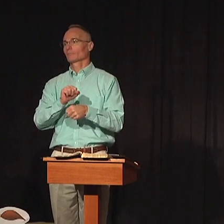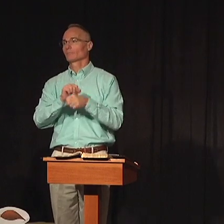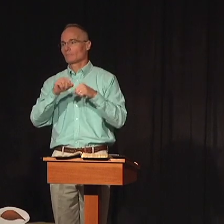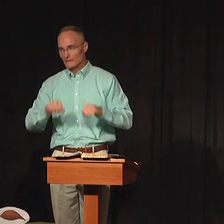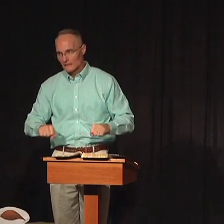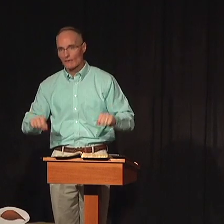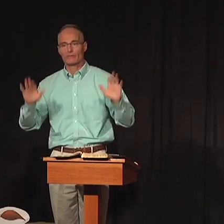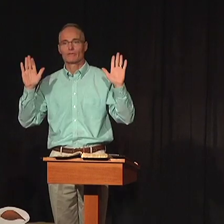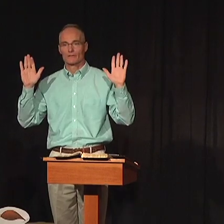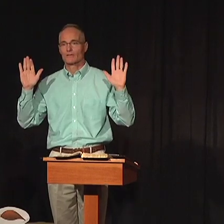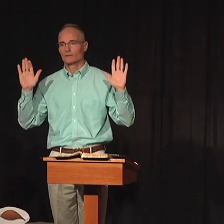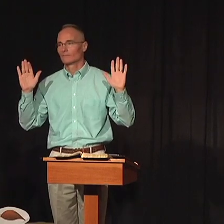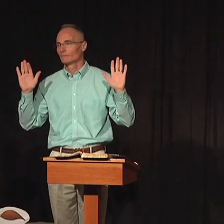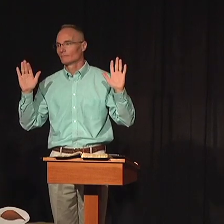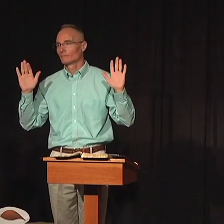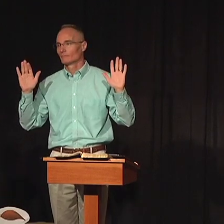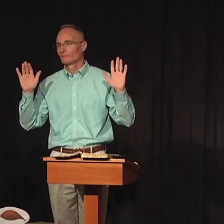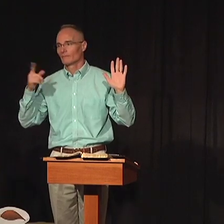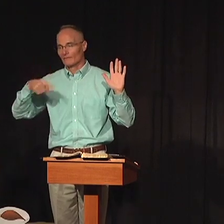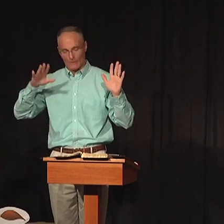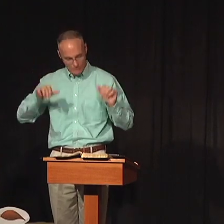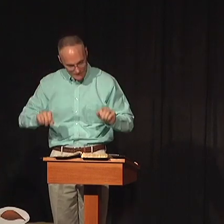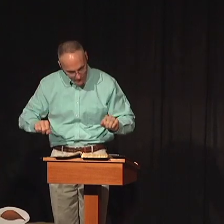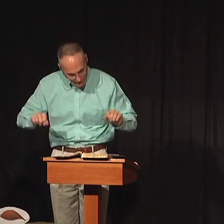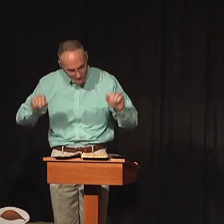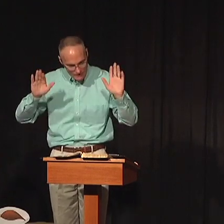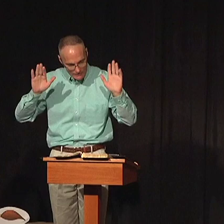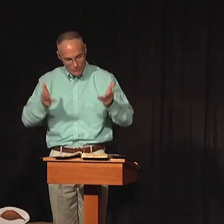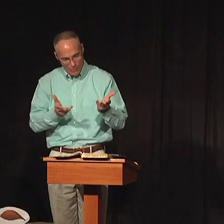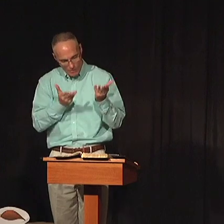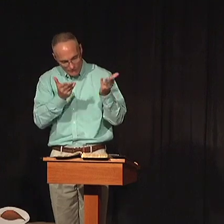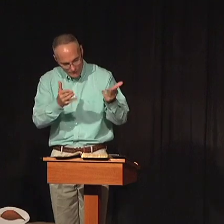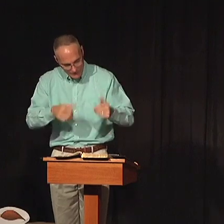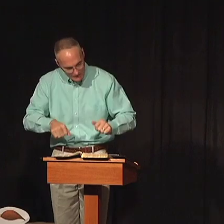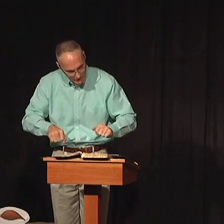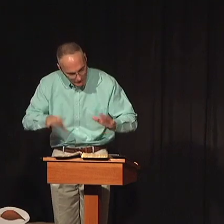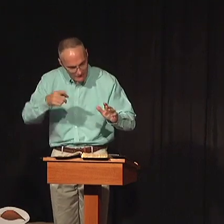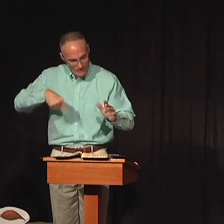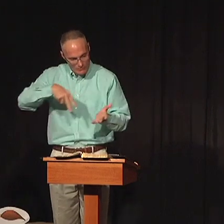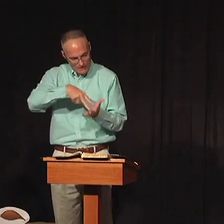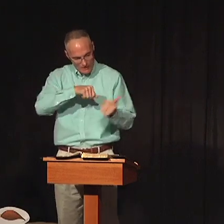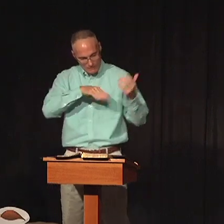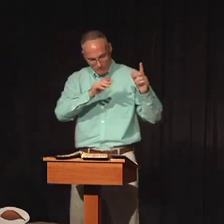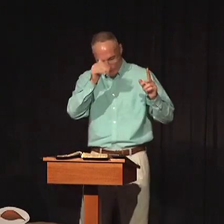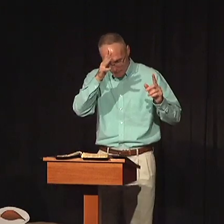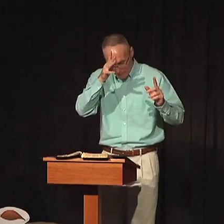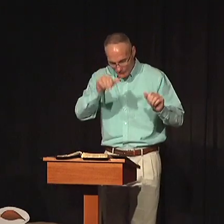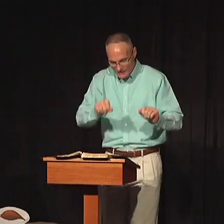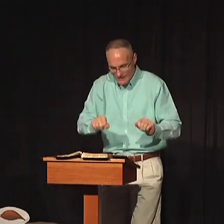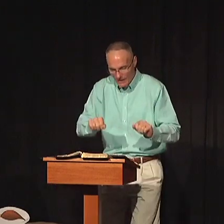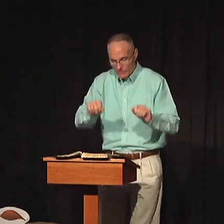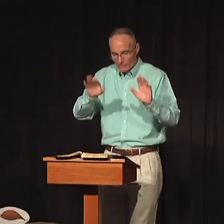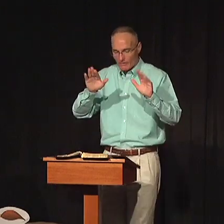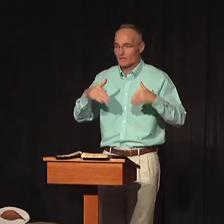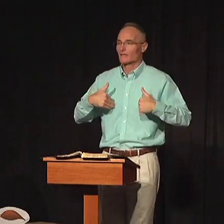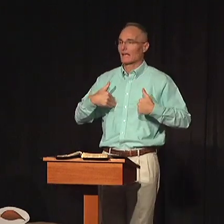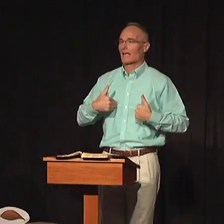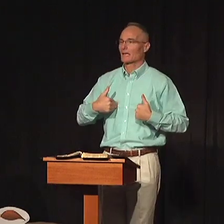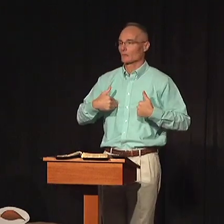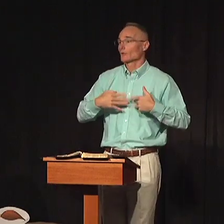And it was a big job. And that was sacrifice. Sacrificing. They would offer a sacrifice to stand before the Father. They would